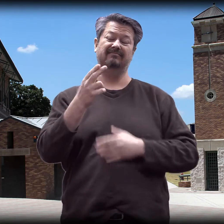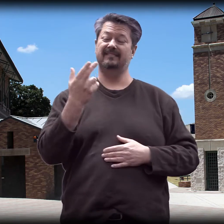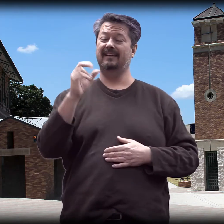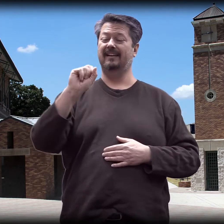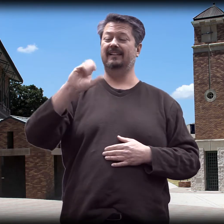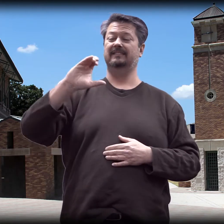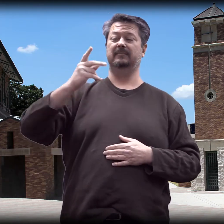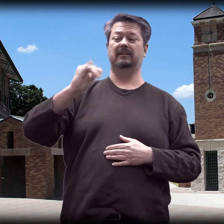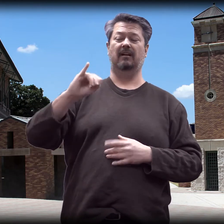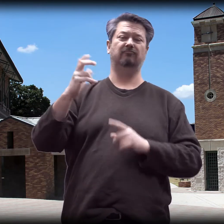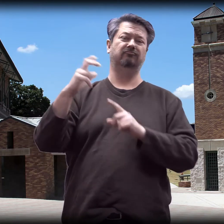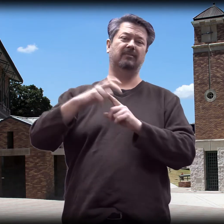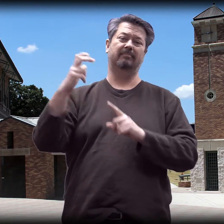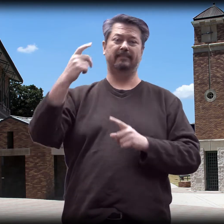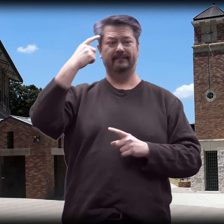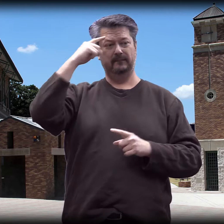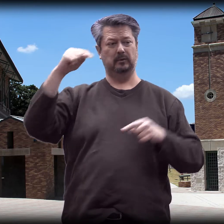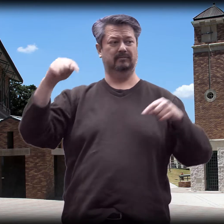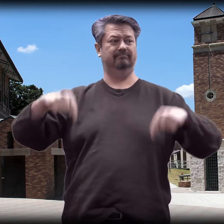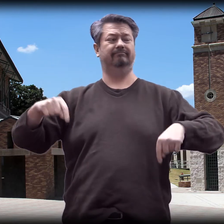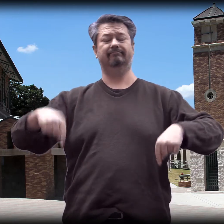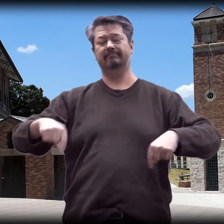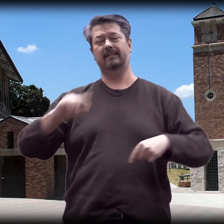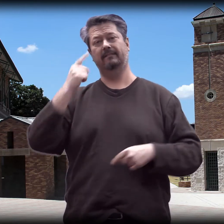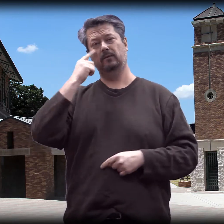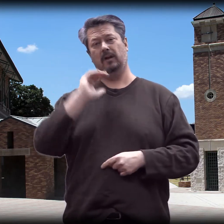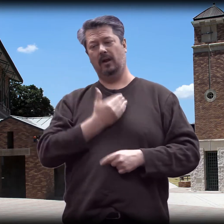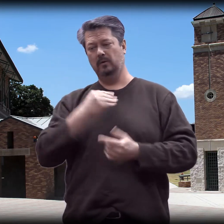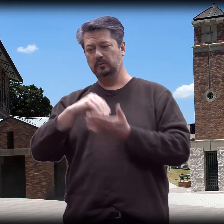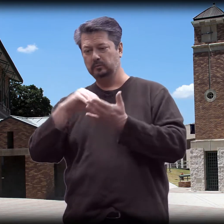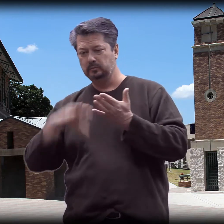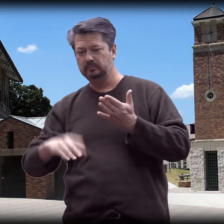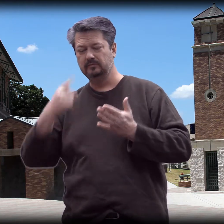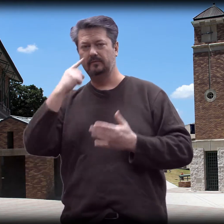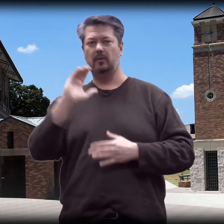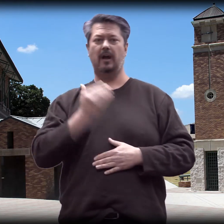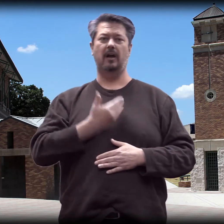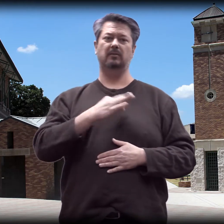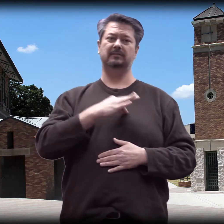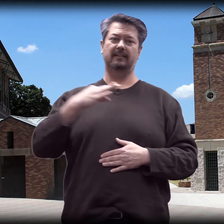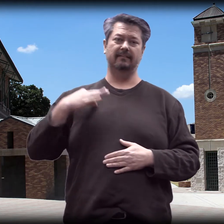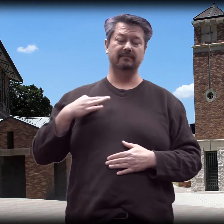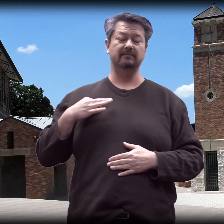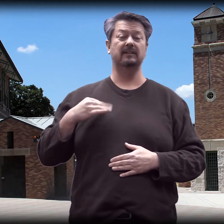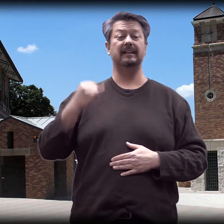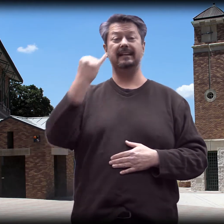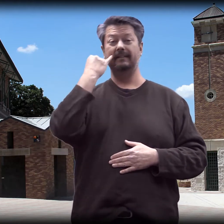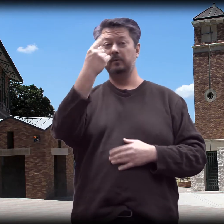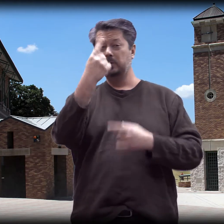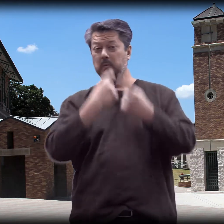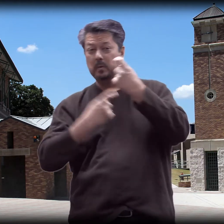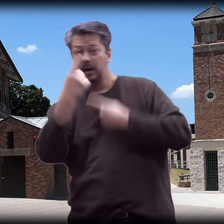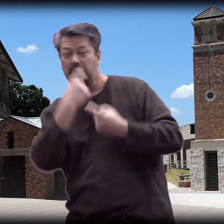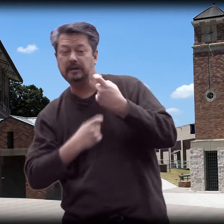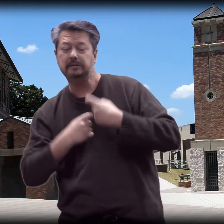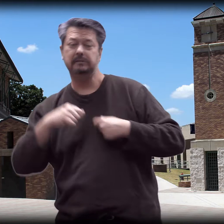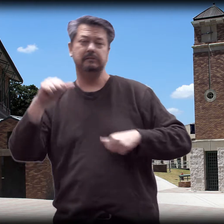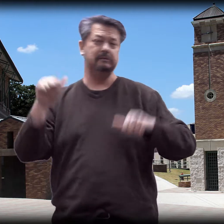with you, the SCPI is a wonderful instrument for this school, for our students, and for our staff. If you have any questions or